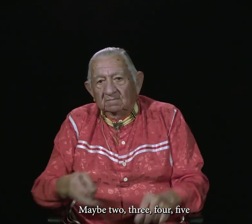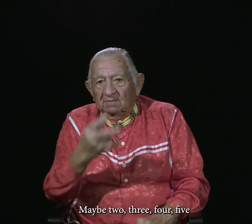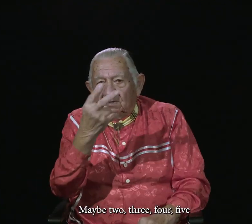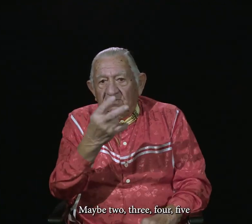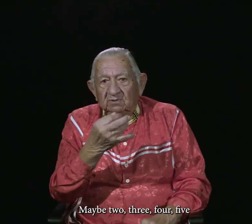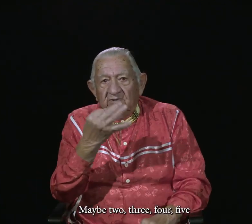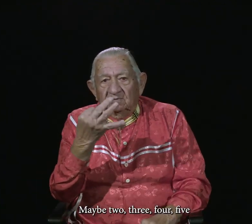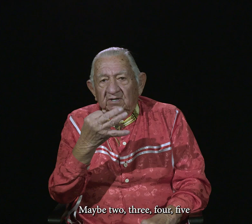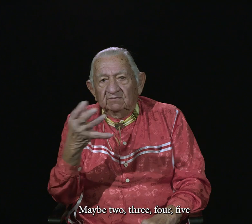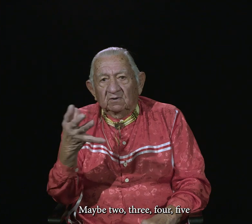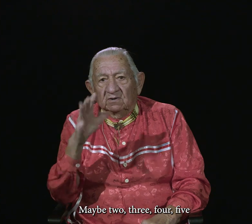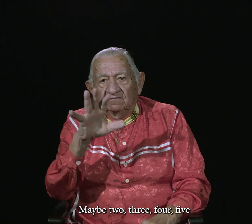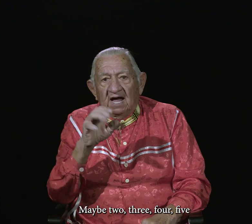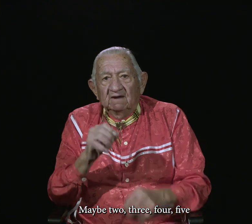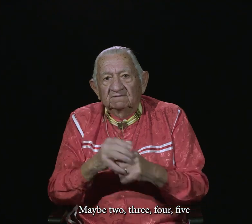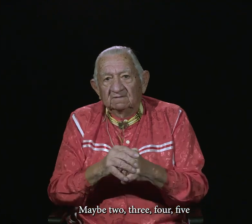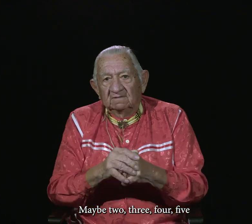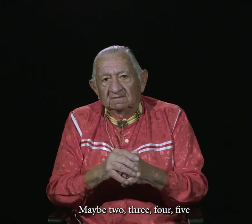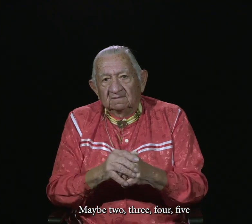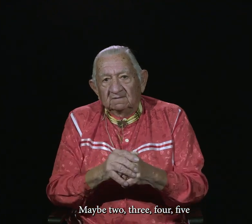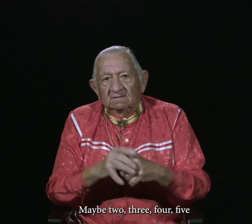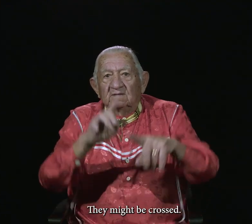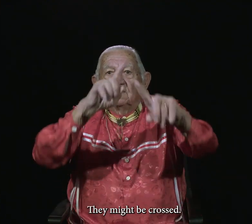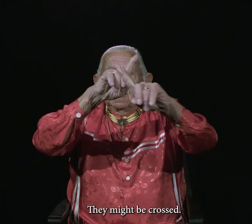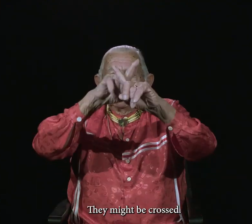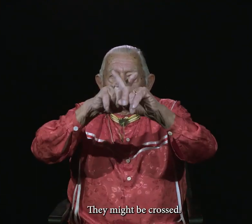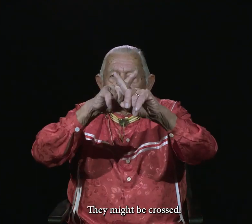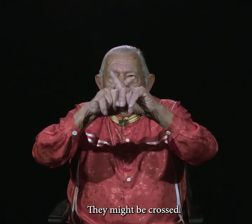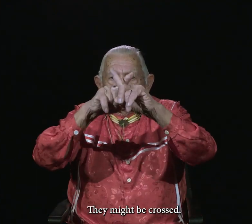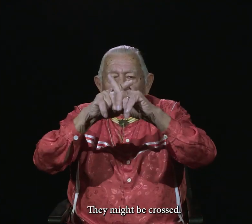maybe 2, 3, 4, 5. They might be crossed